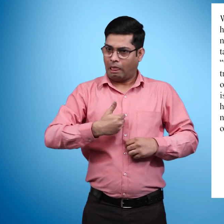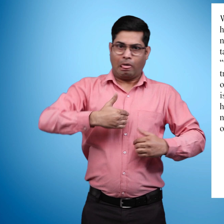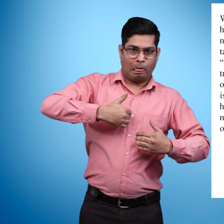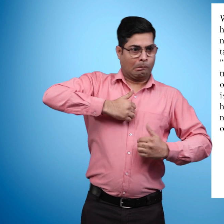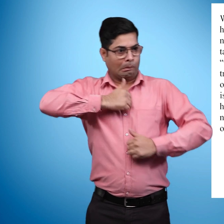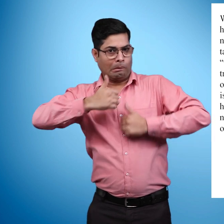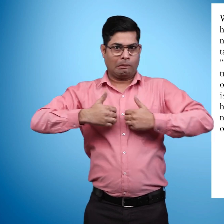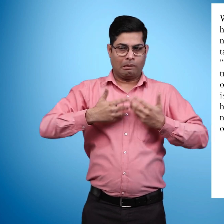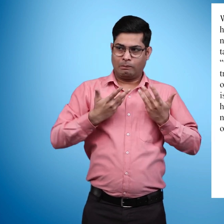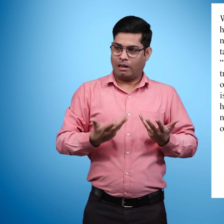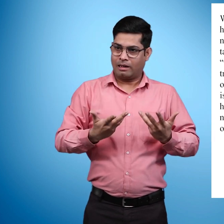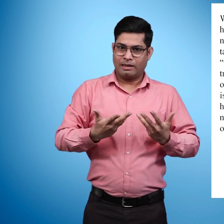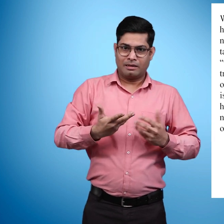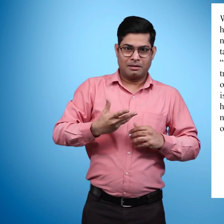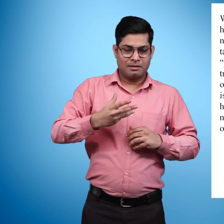Why did he have to boast?